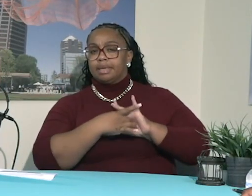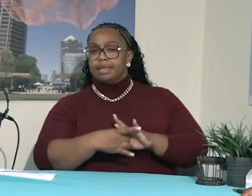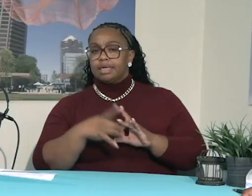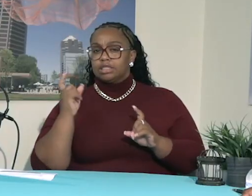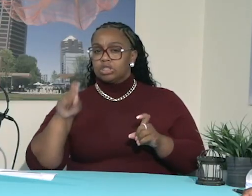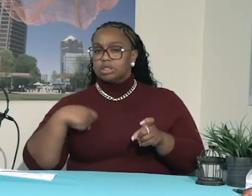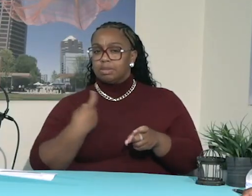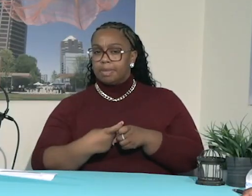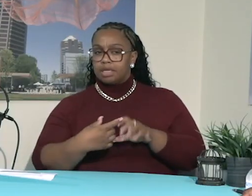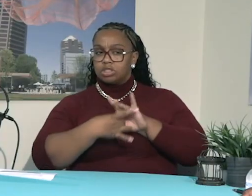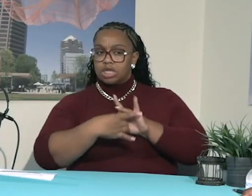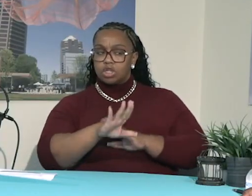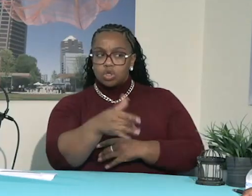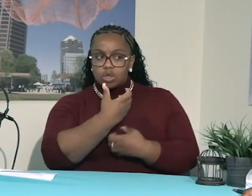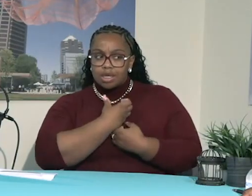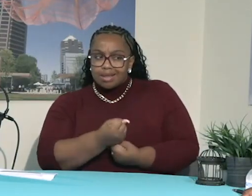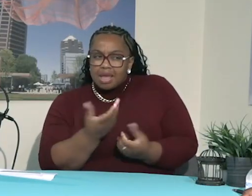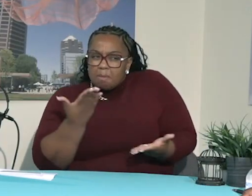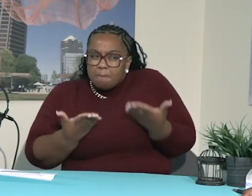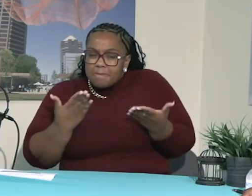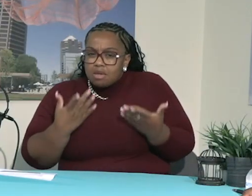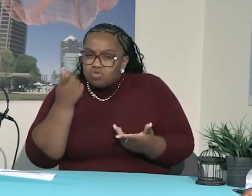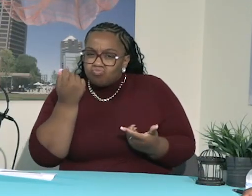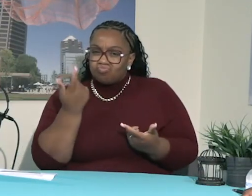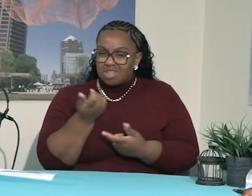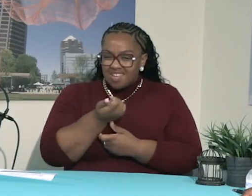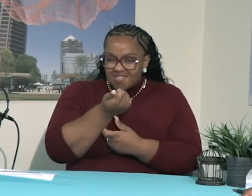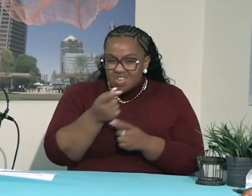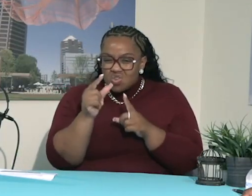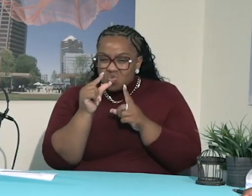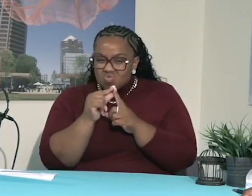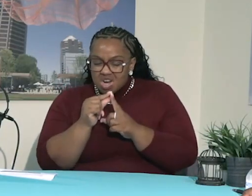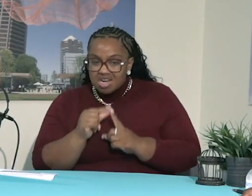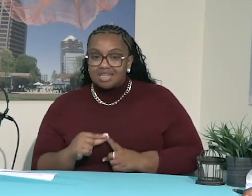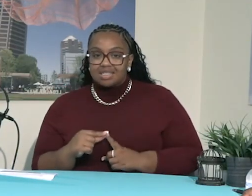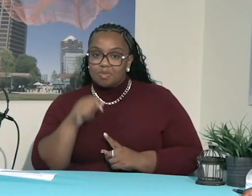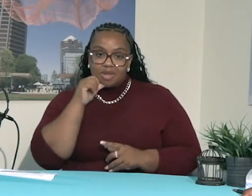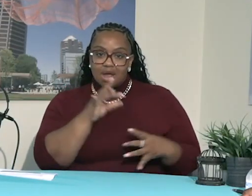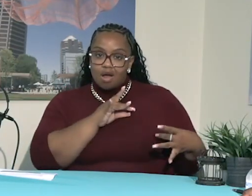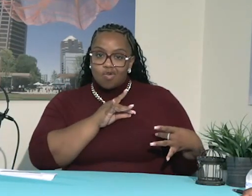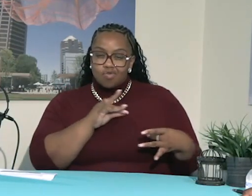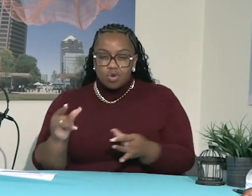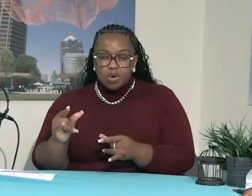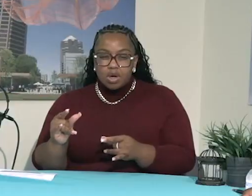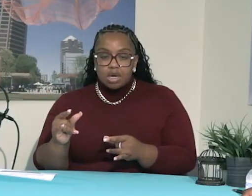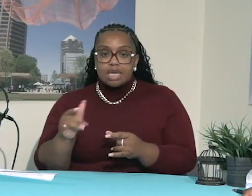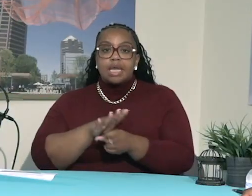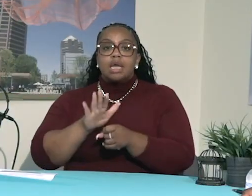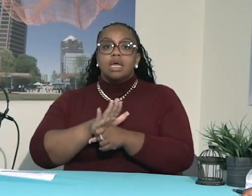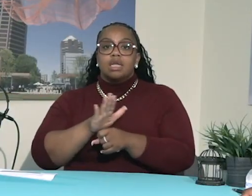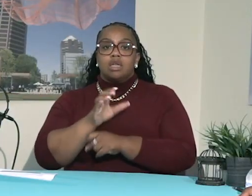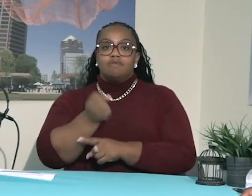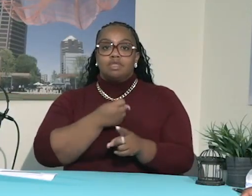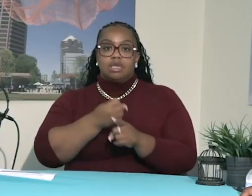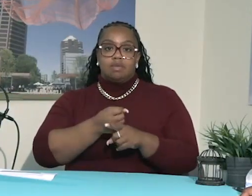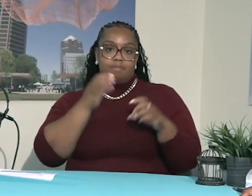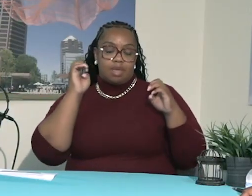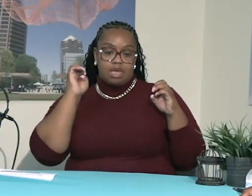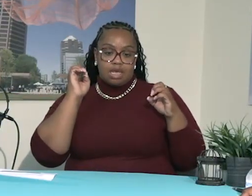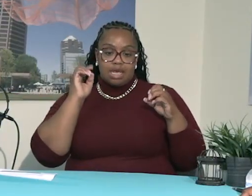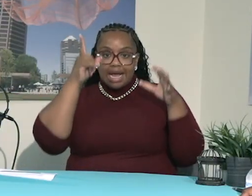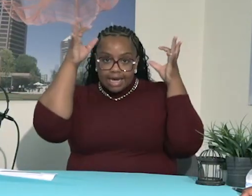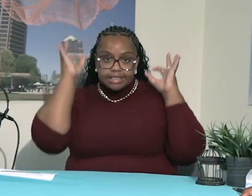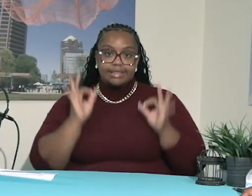your health, you might understand a few words, but not fluently enough to make an educated decision about your health. That's right? true. That is